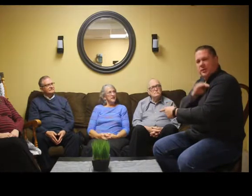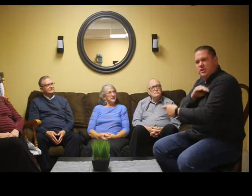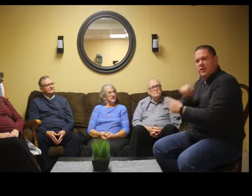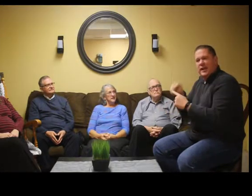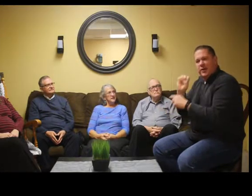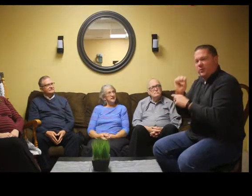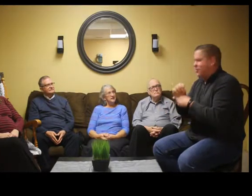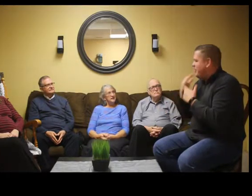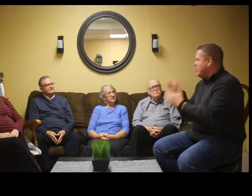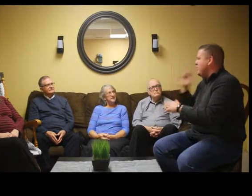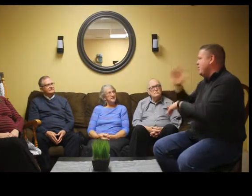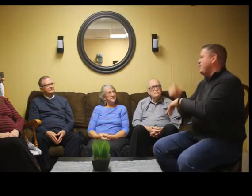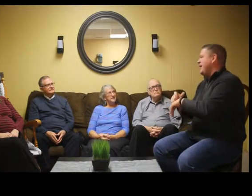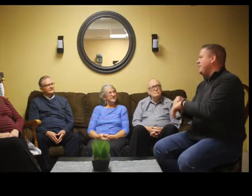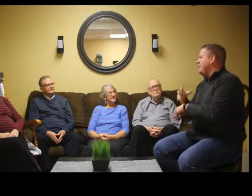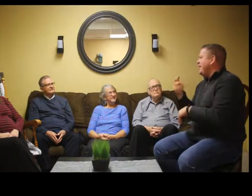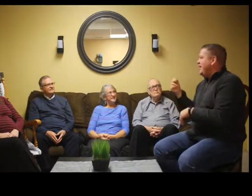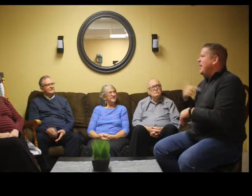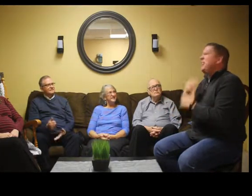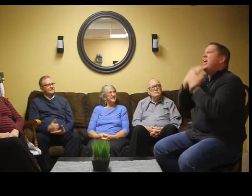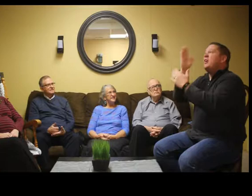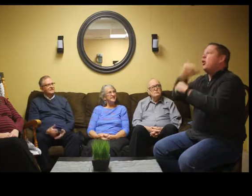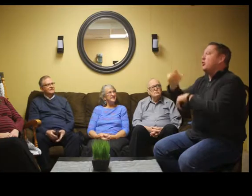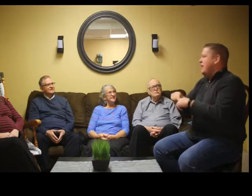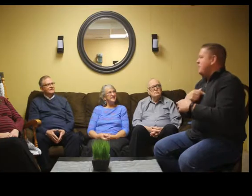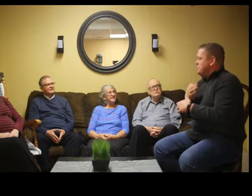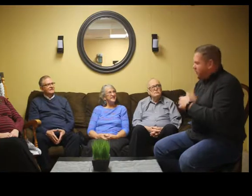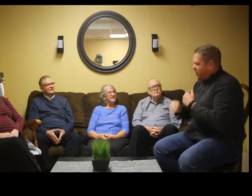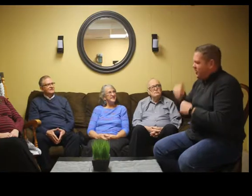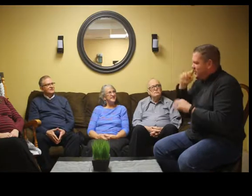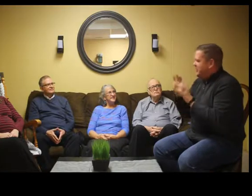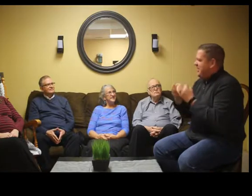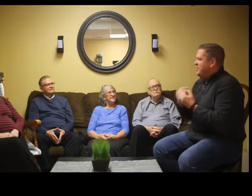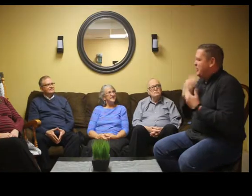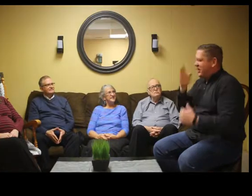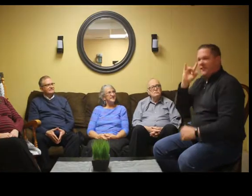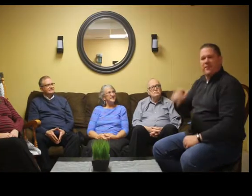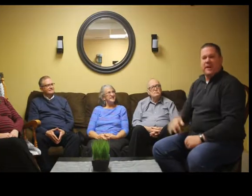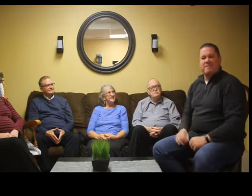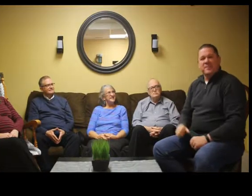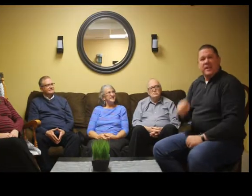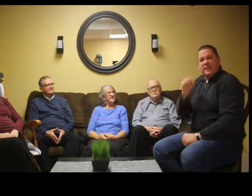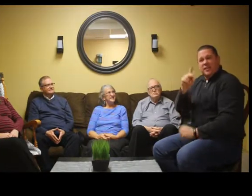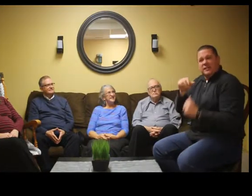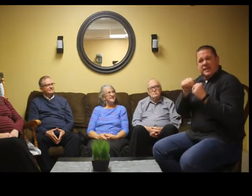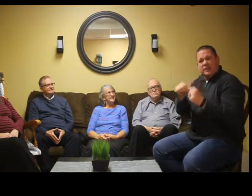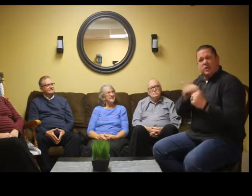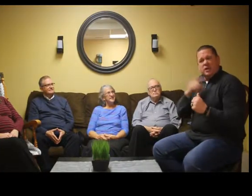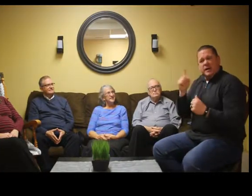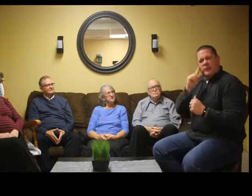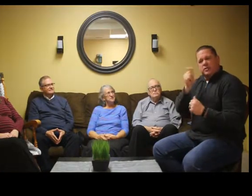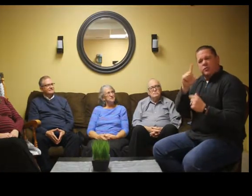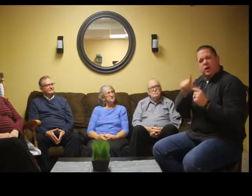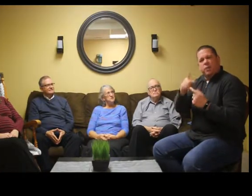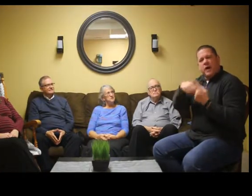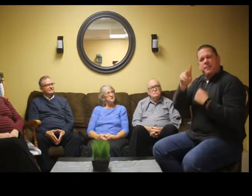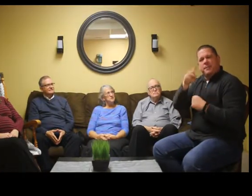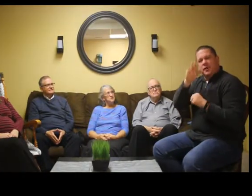missionary to Ecuador. Thank you for your time. And I thank God all the time. I was born into a deaf family, and I thank God for that. All right, stay tuned. I'll come back for just a while. Wrap up. God